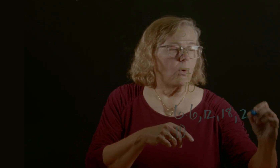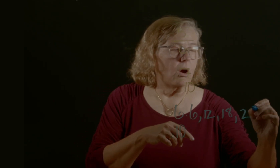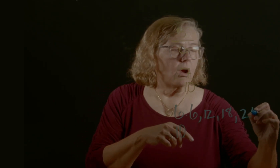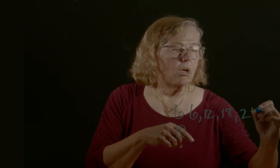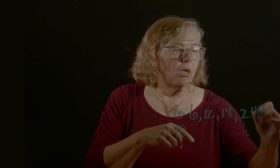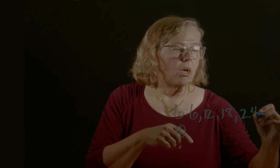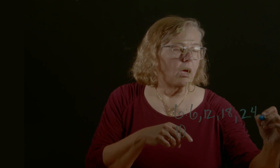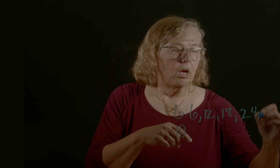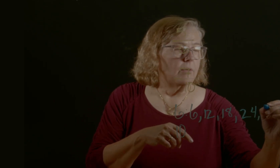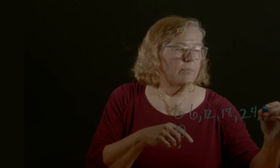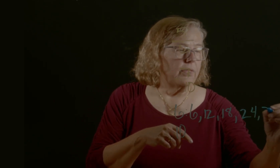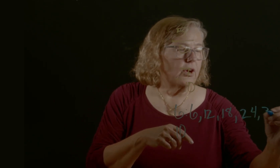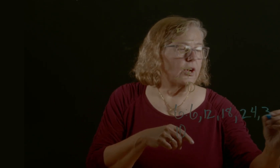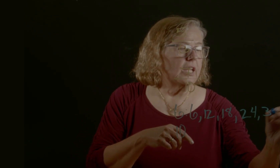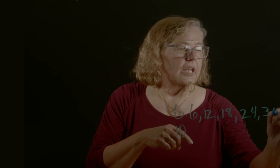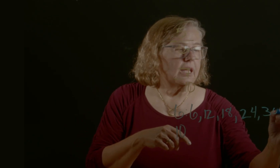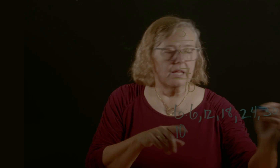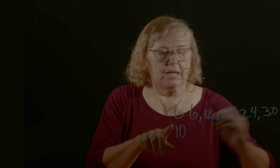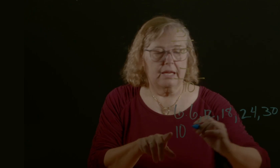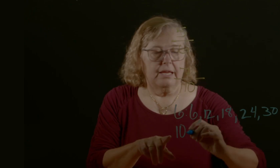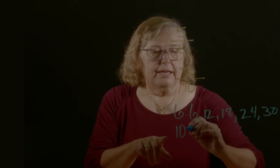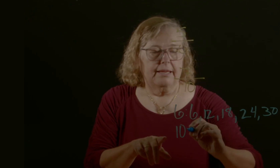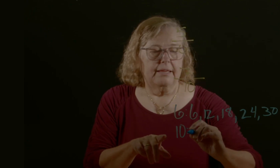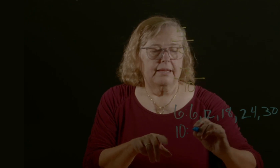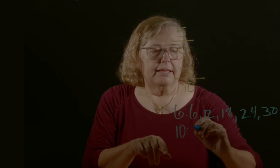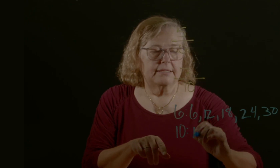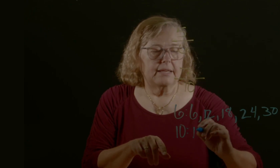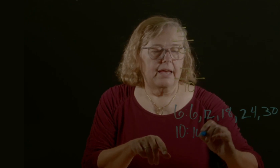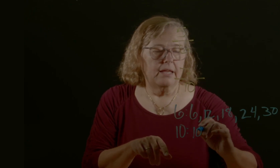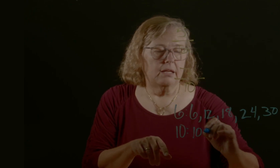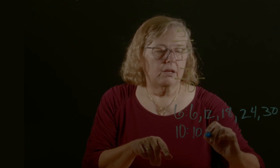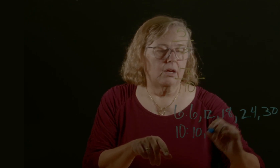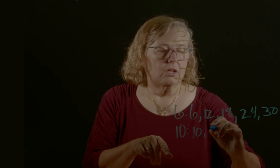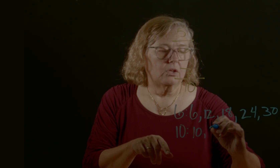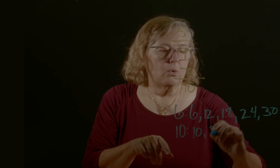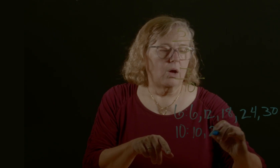24, 30, 10, 20, 30.